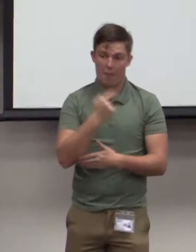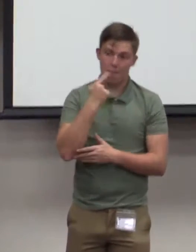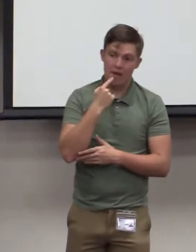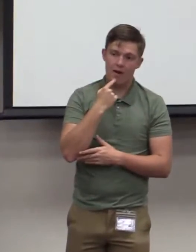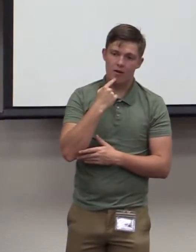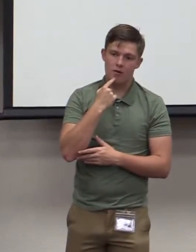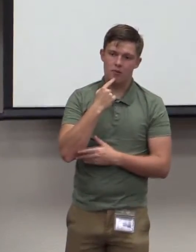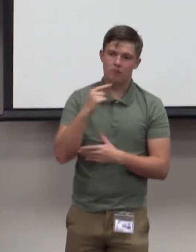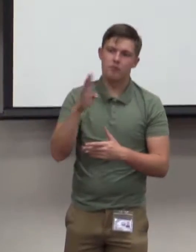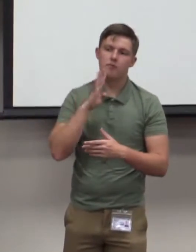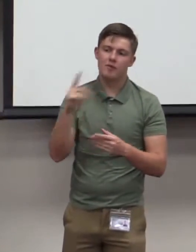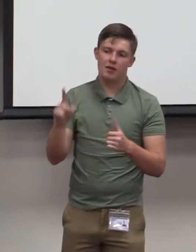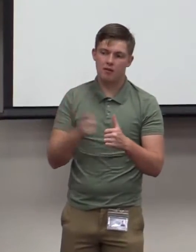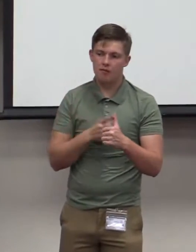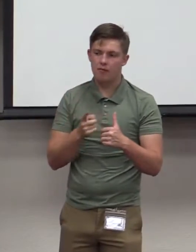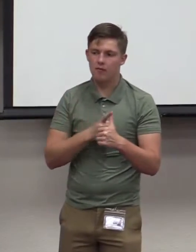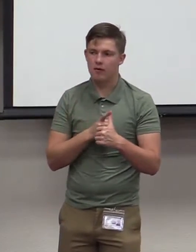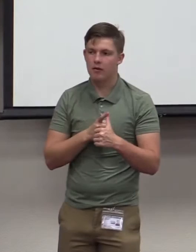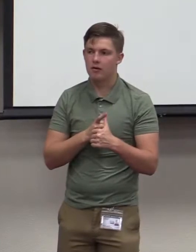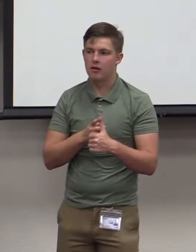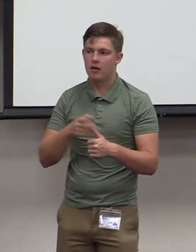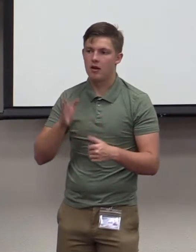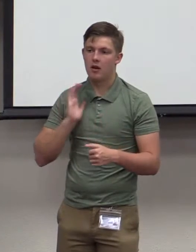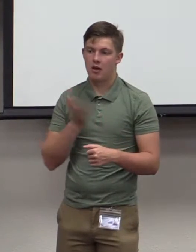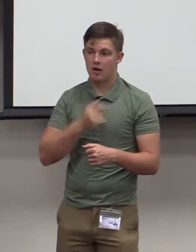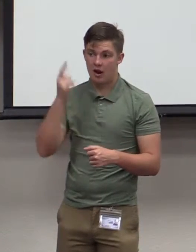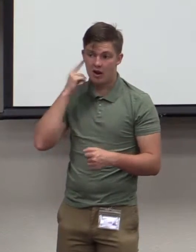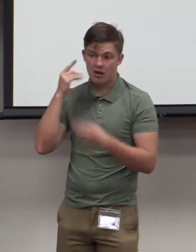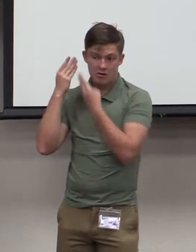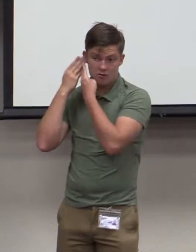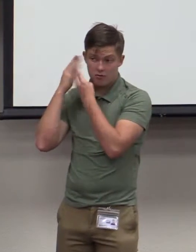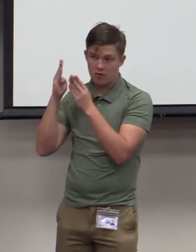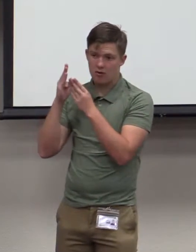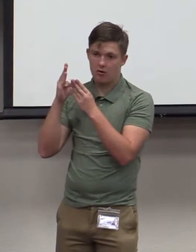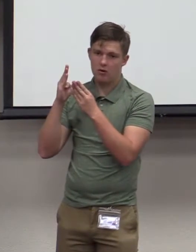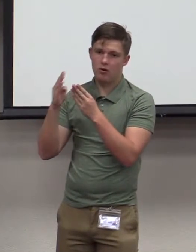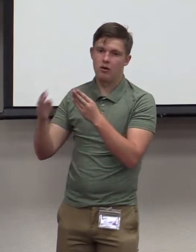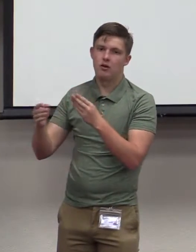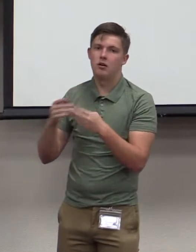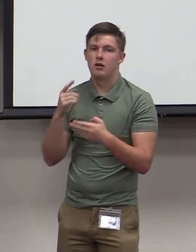speaking first and opening our ears to hear what is said.